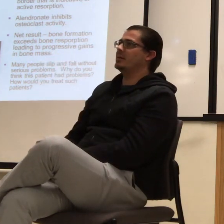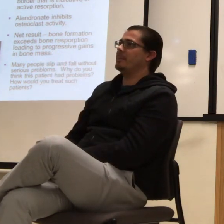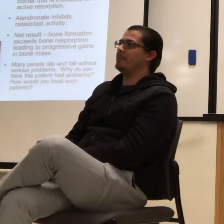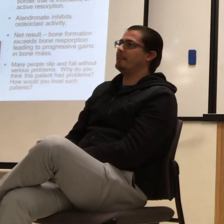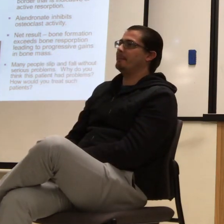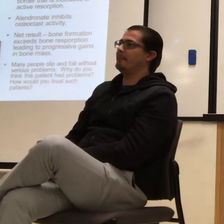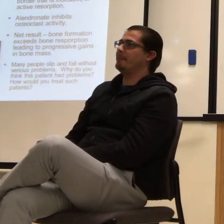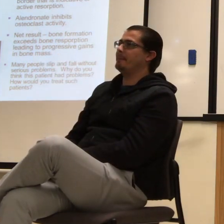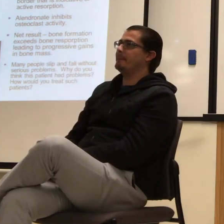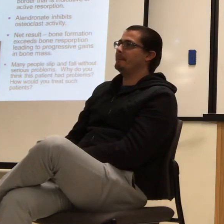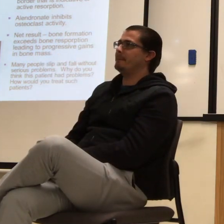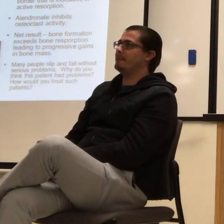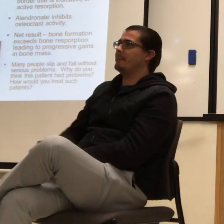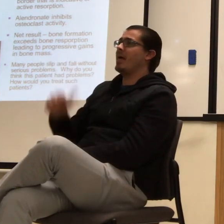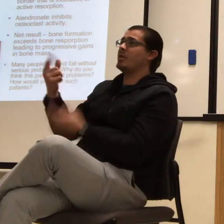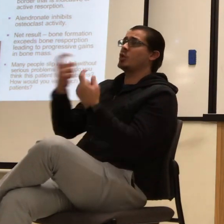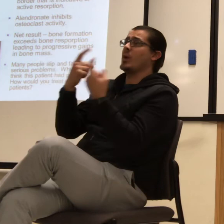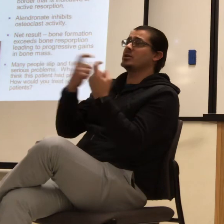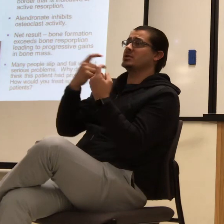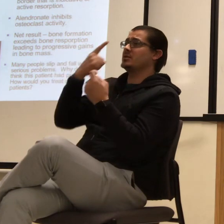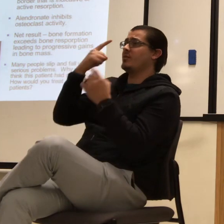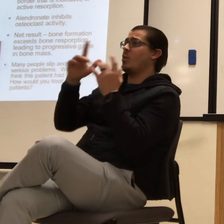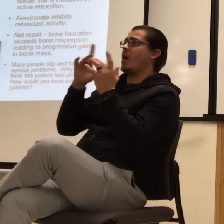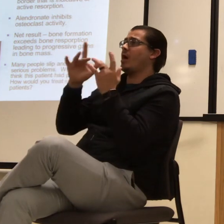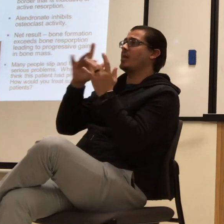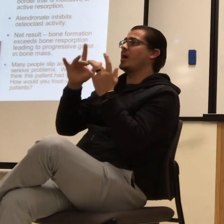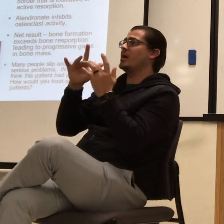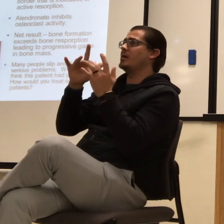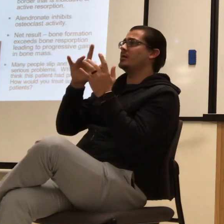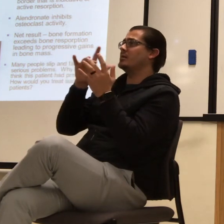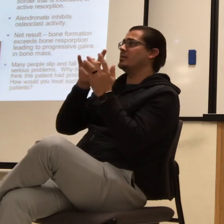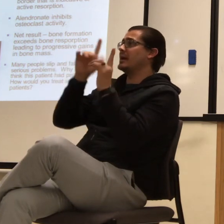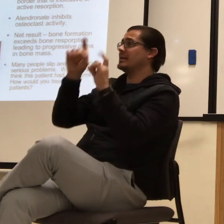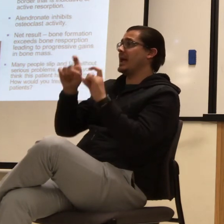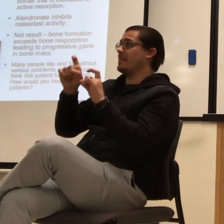Okay. Any other questions for the online exam?